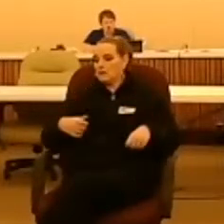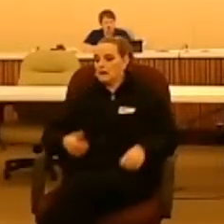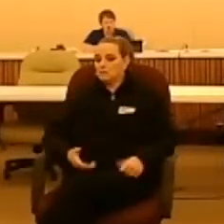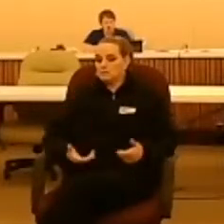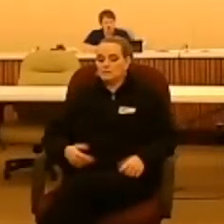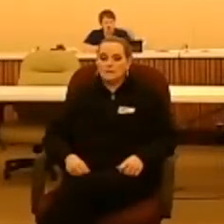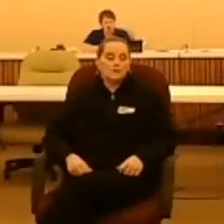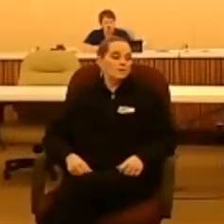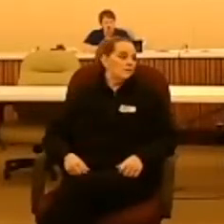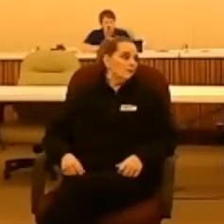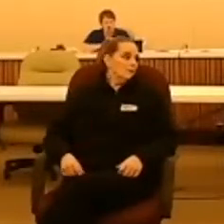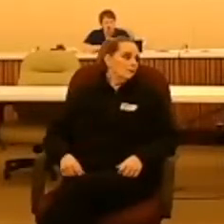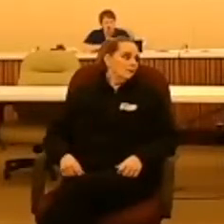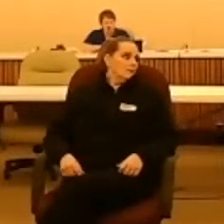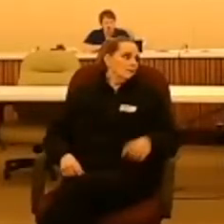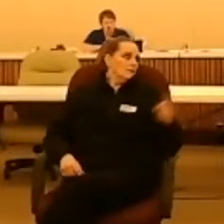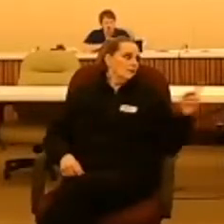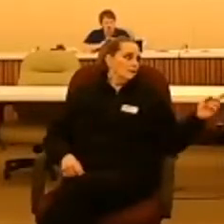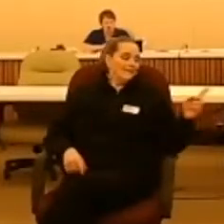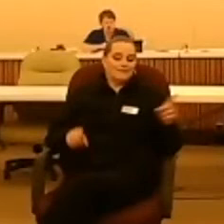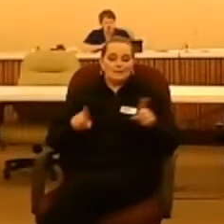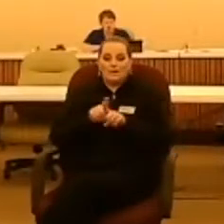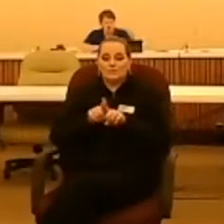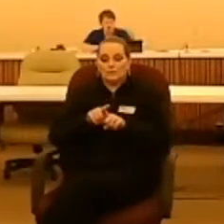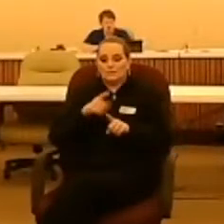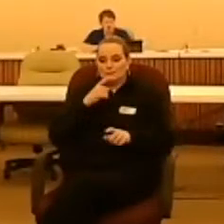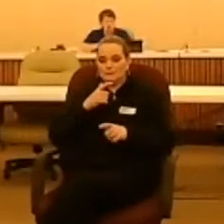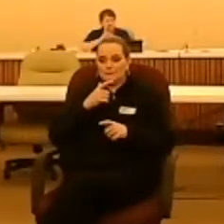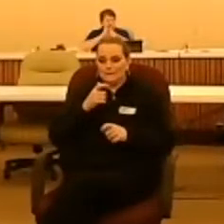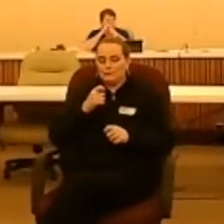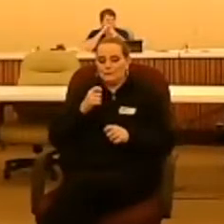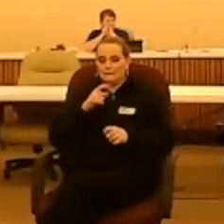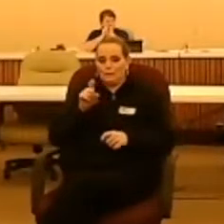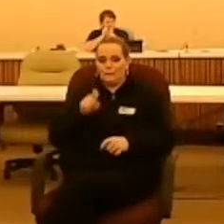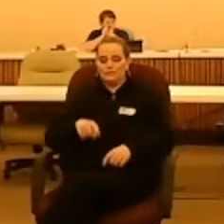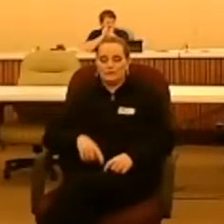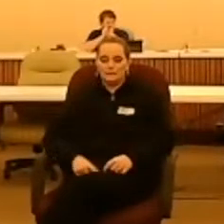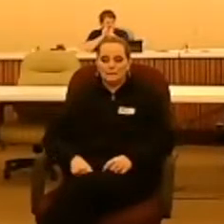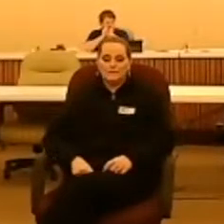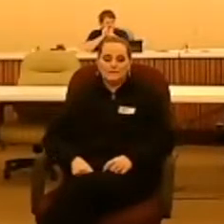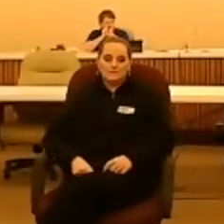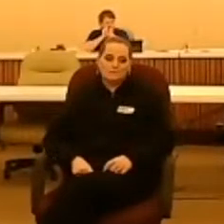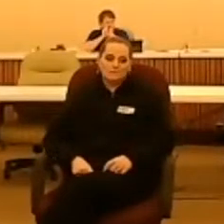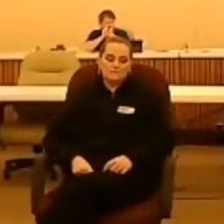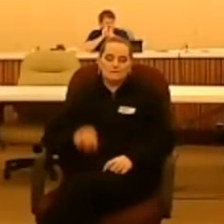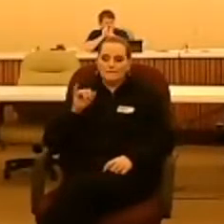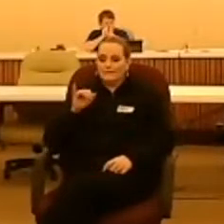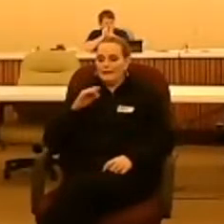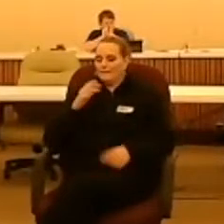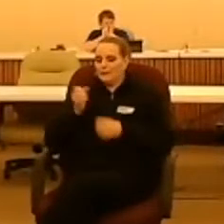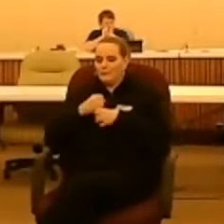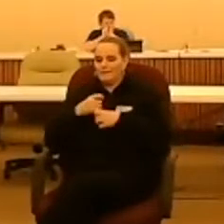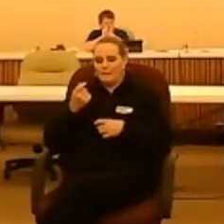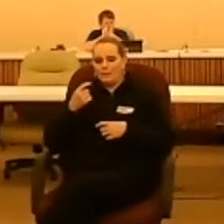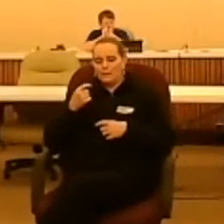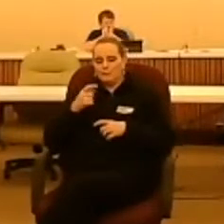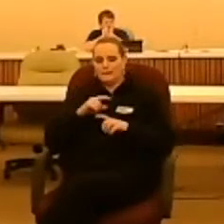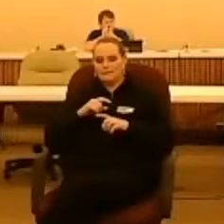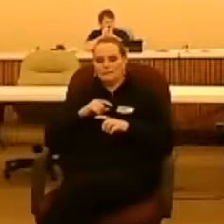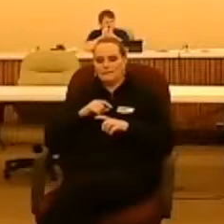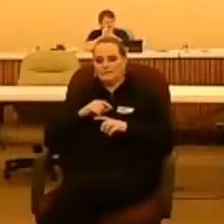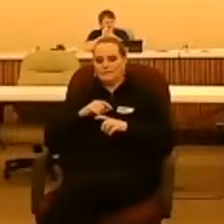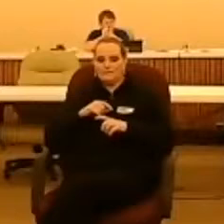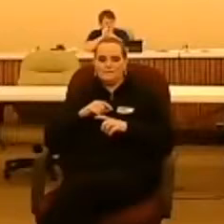Right. which, that's also to me an interesting question because in a sense, if it creates a little bit of a disincentive